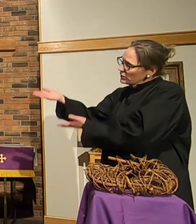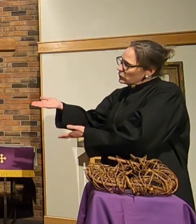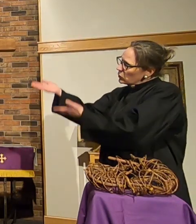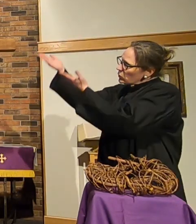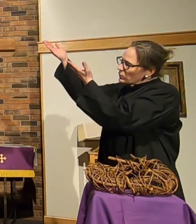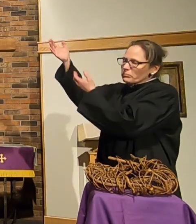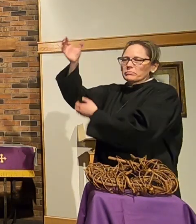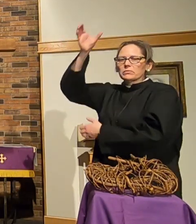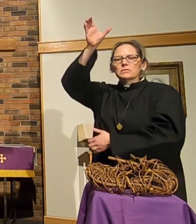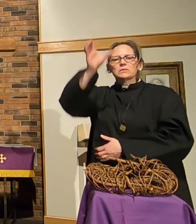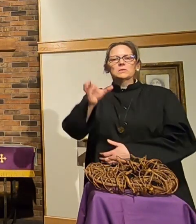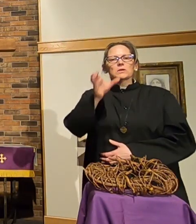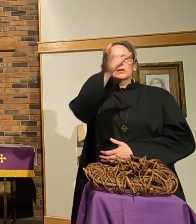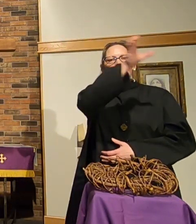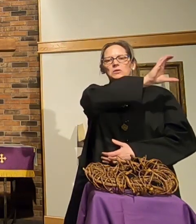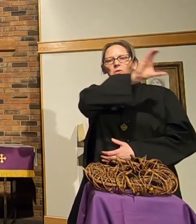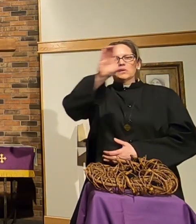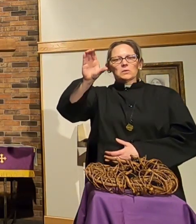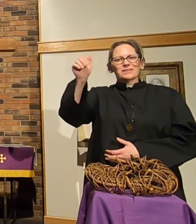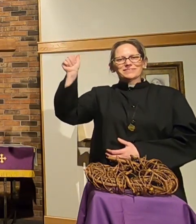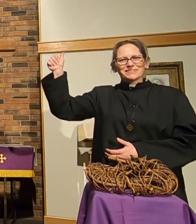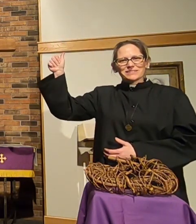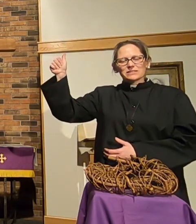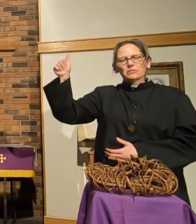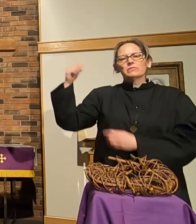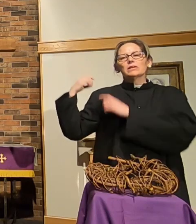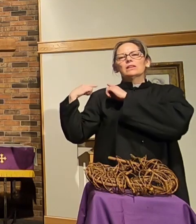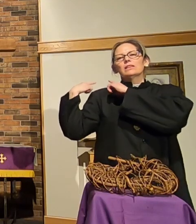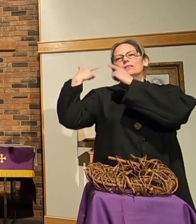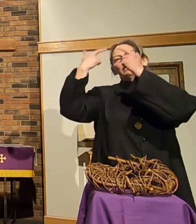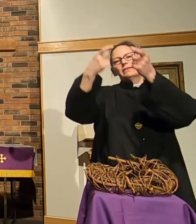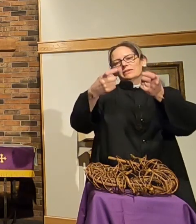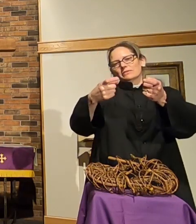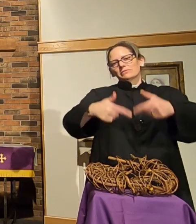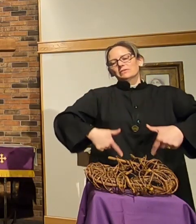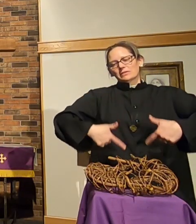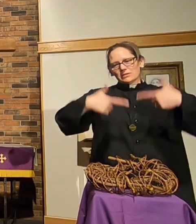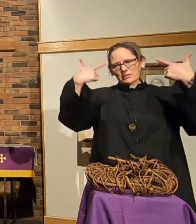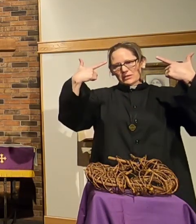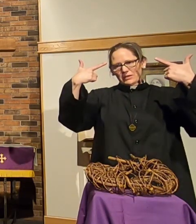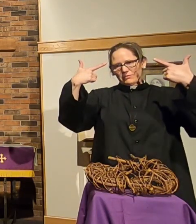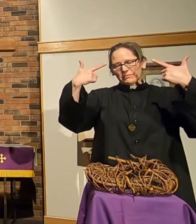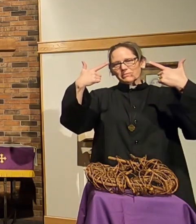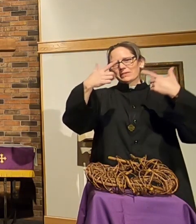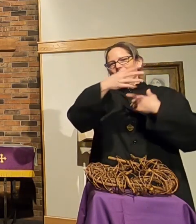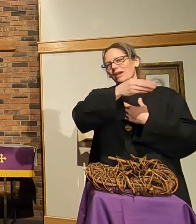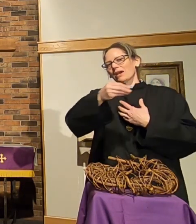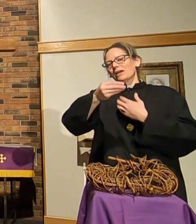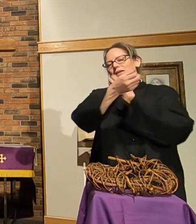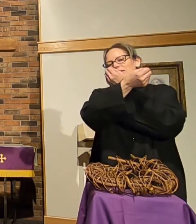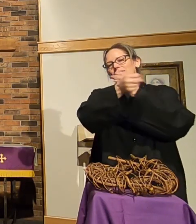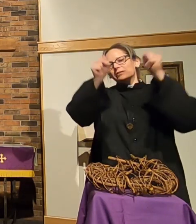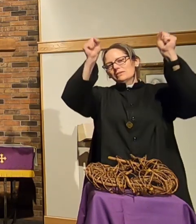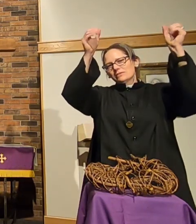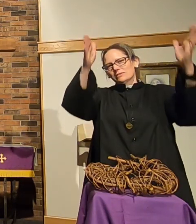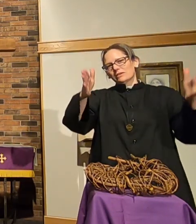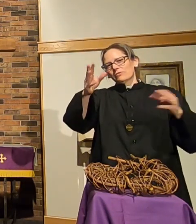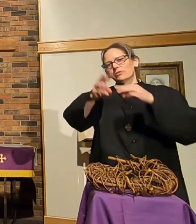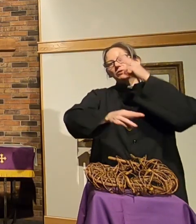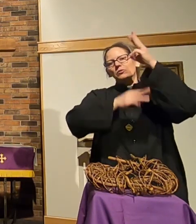Behold, the life-giving cross on which was hung the Savior of the whole world.